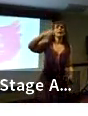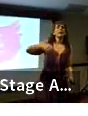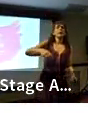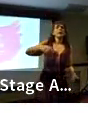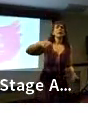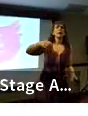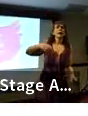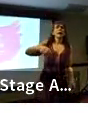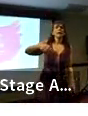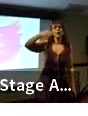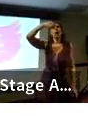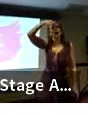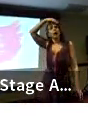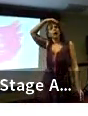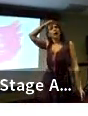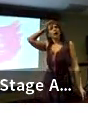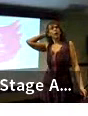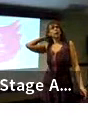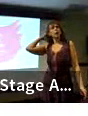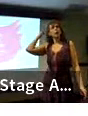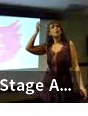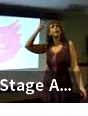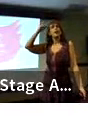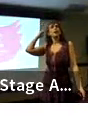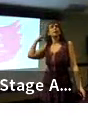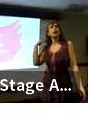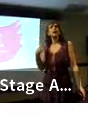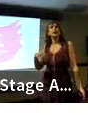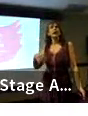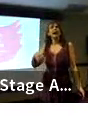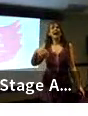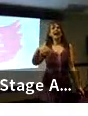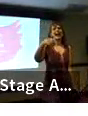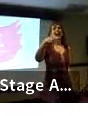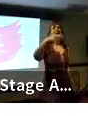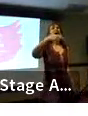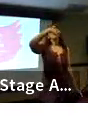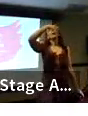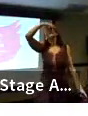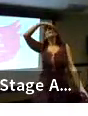Was that a raising of the hand or a grooming gesture?